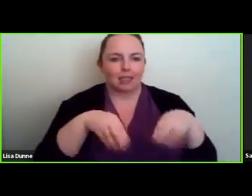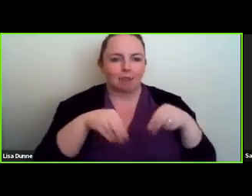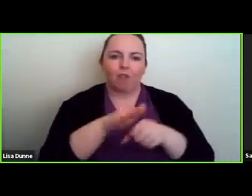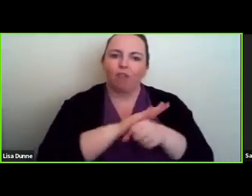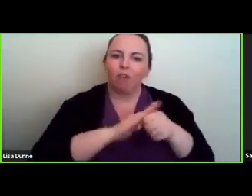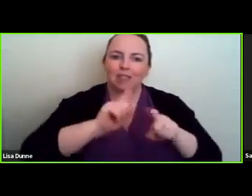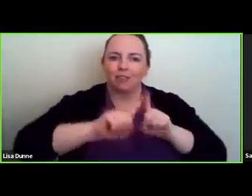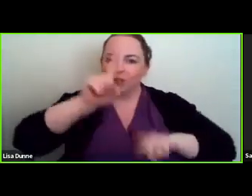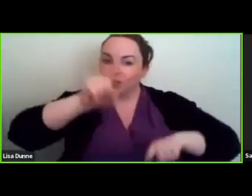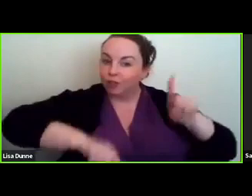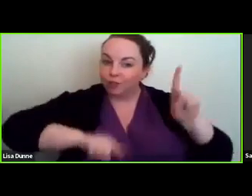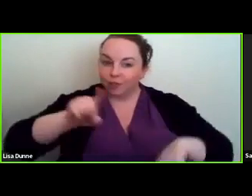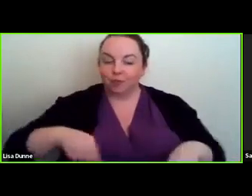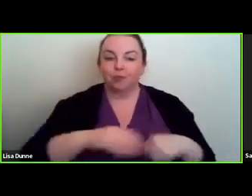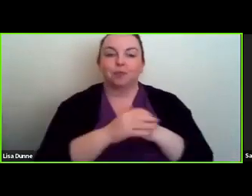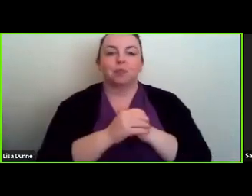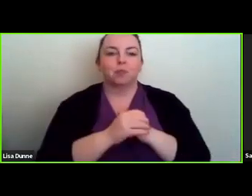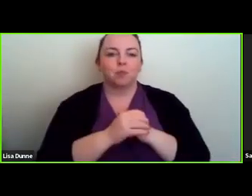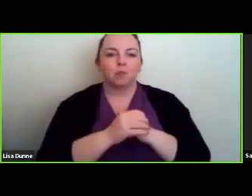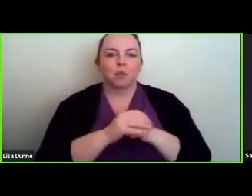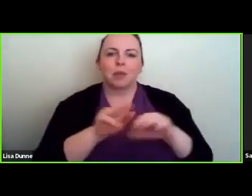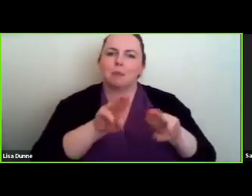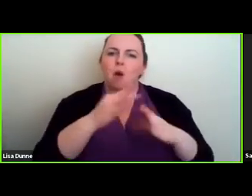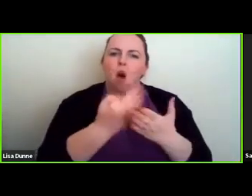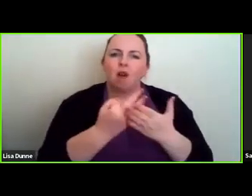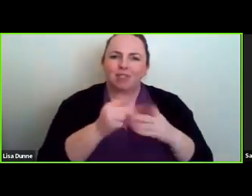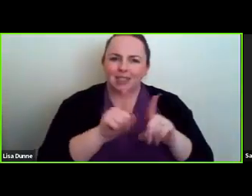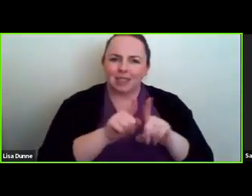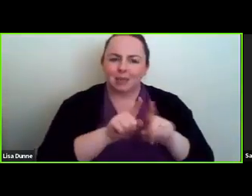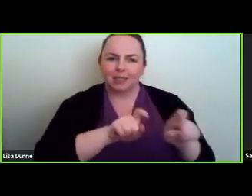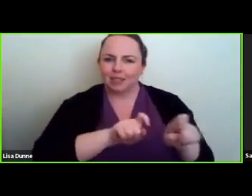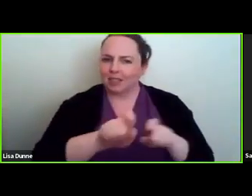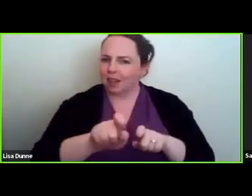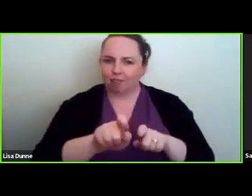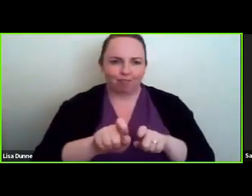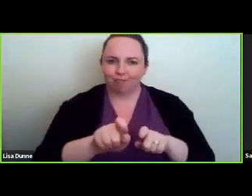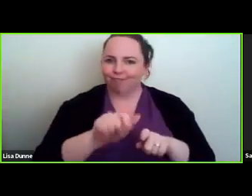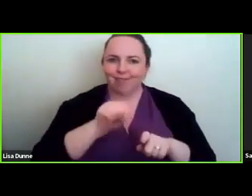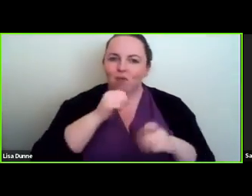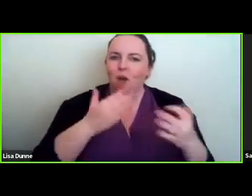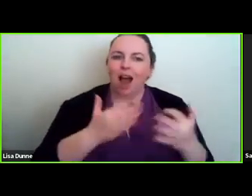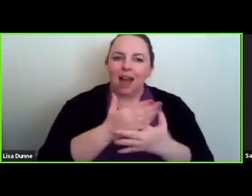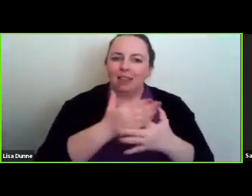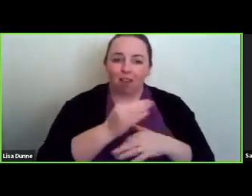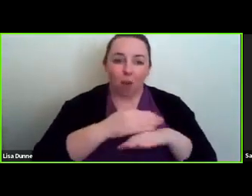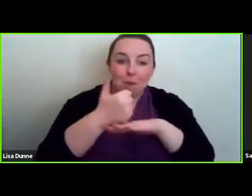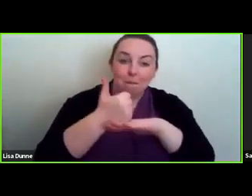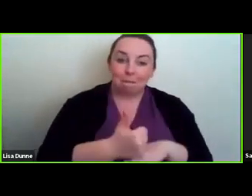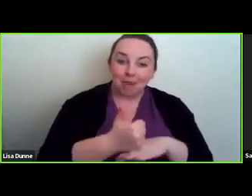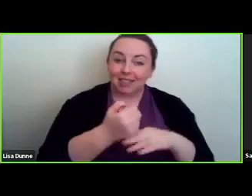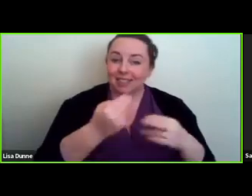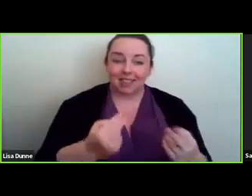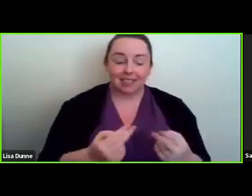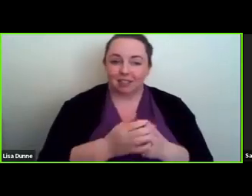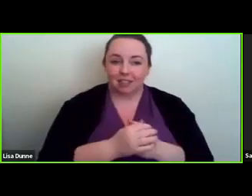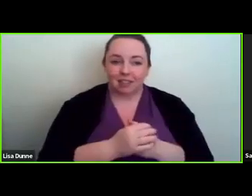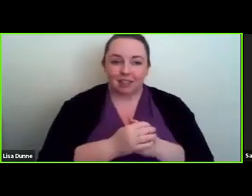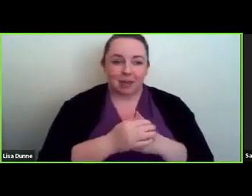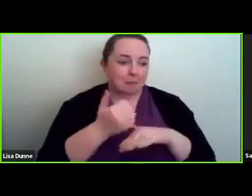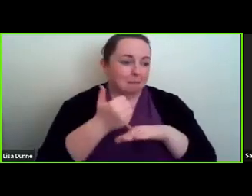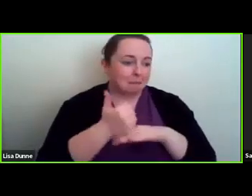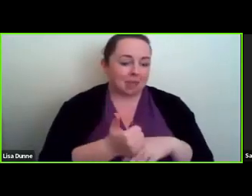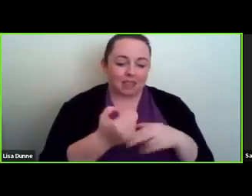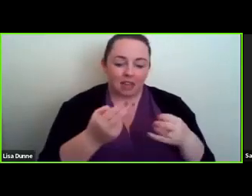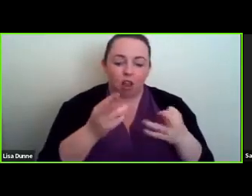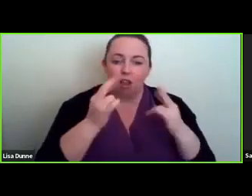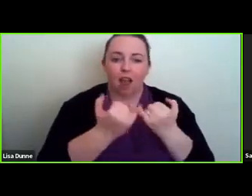Many people are also still denied access to basic needs. These basic needs, whether it's basic needs, the right